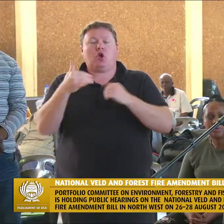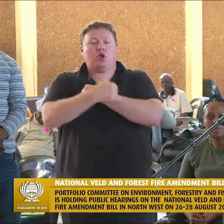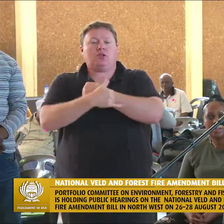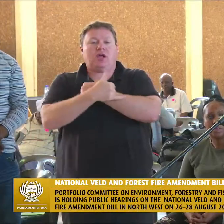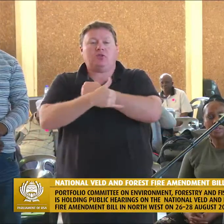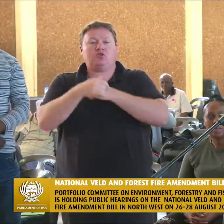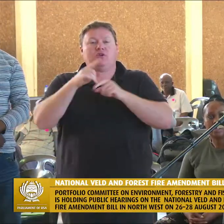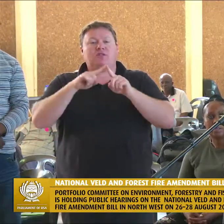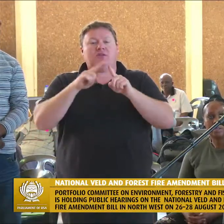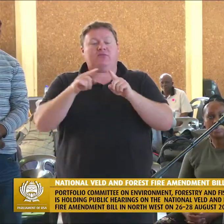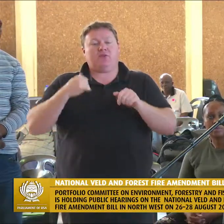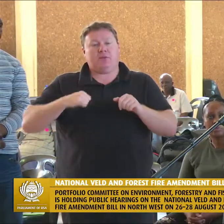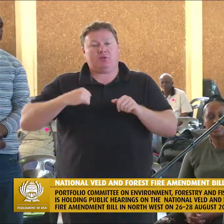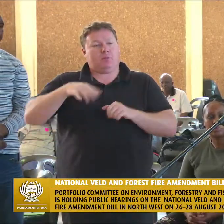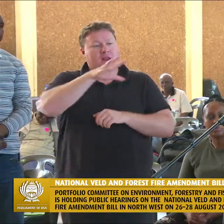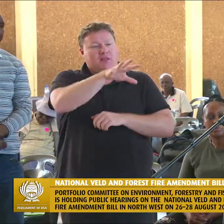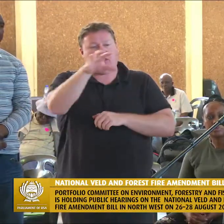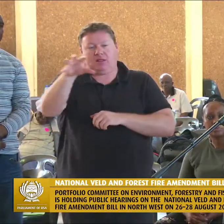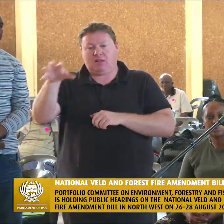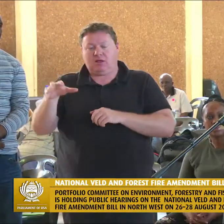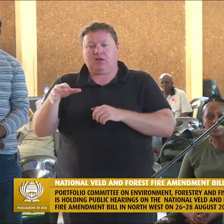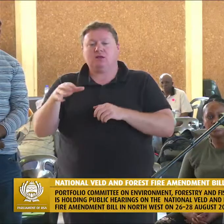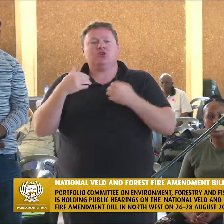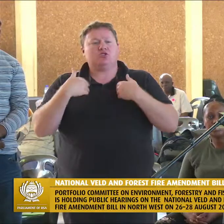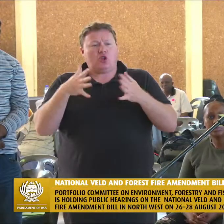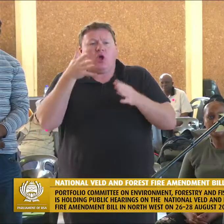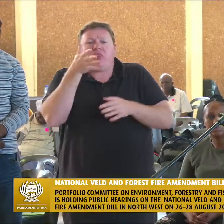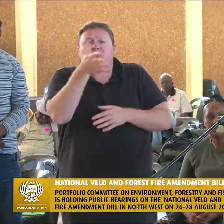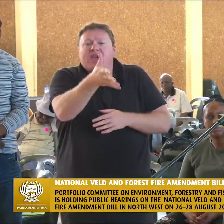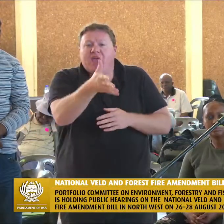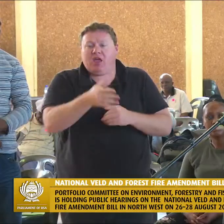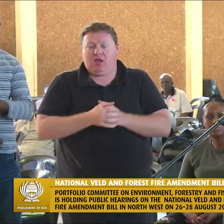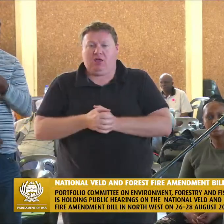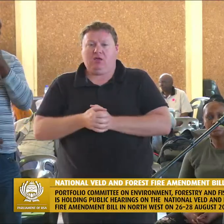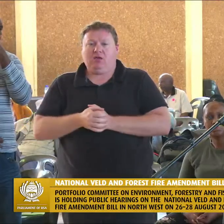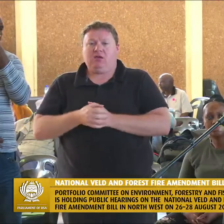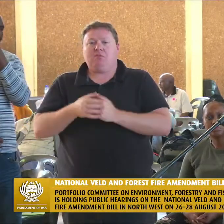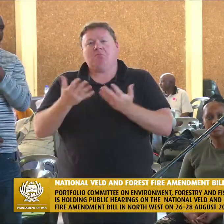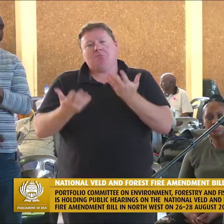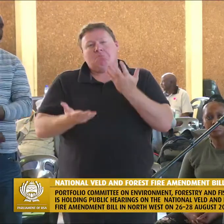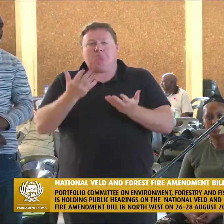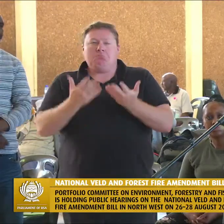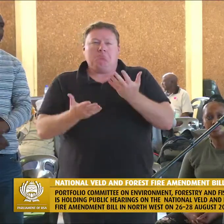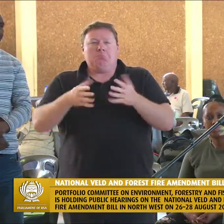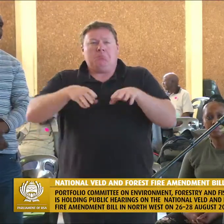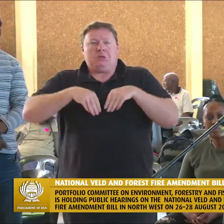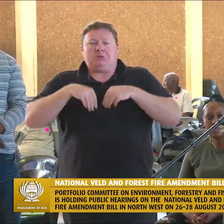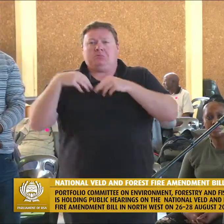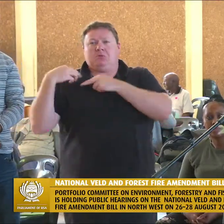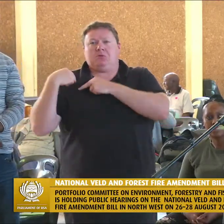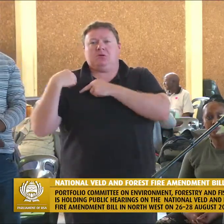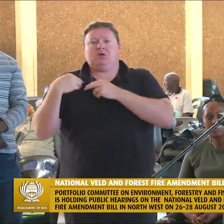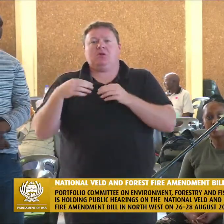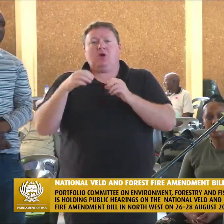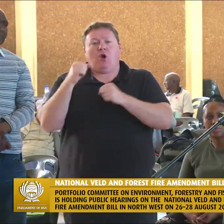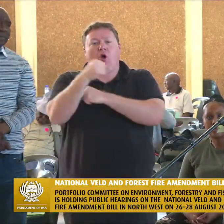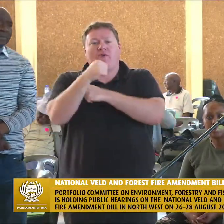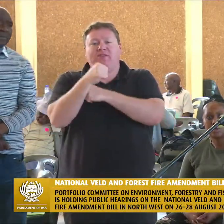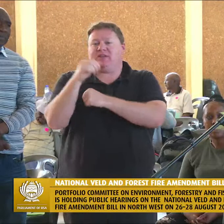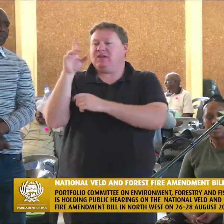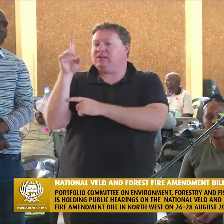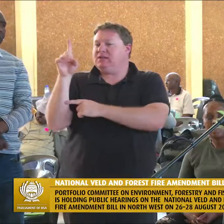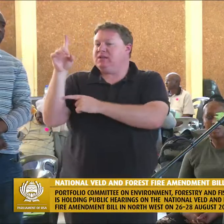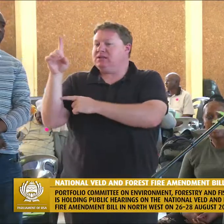as well and perhaps maybe also for purposes of accountability perhaps maybe from office of the ddg we can even ensure